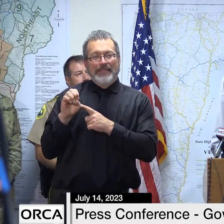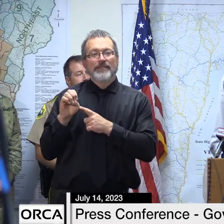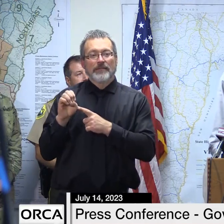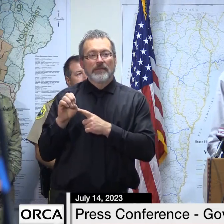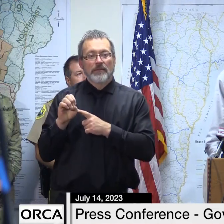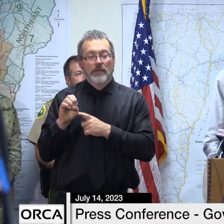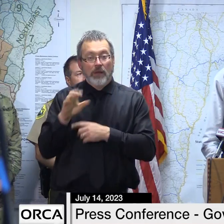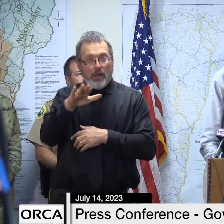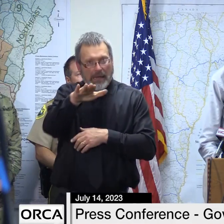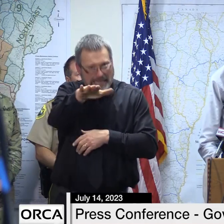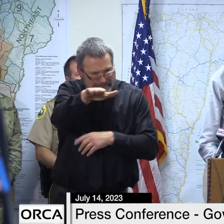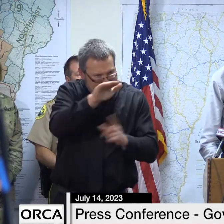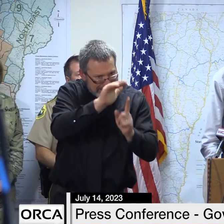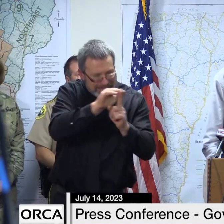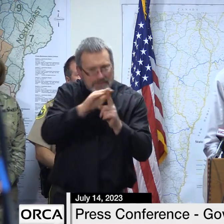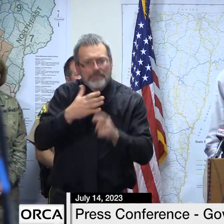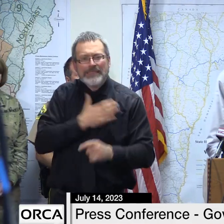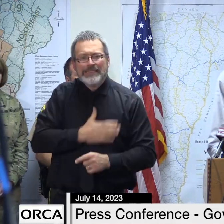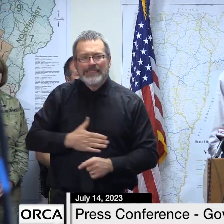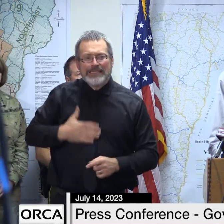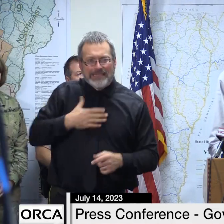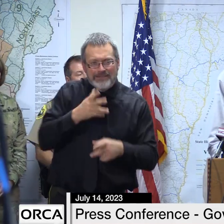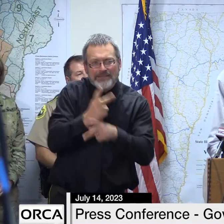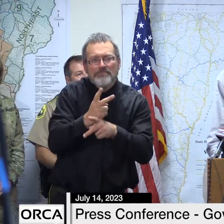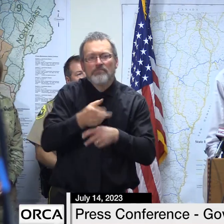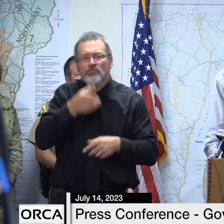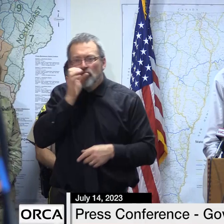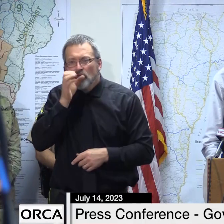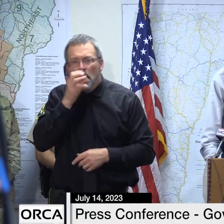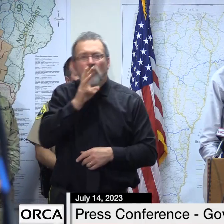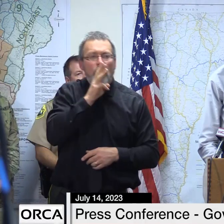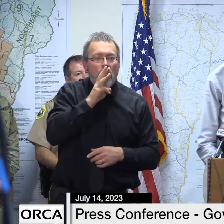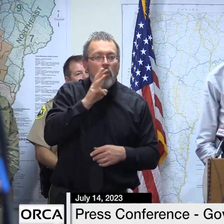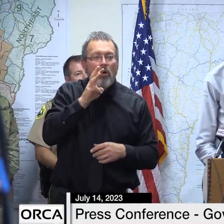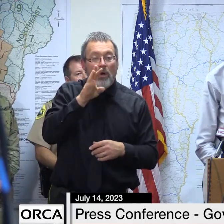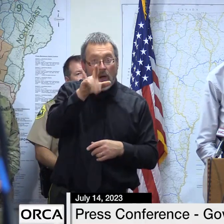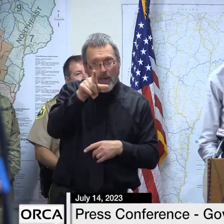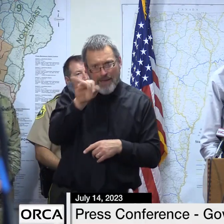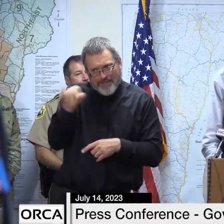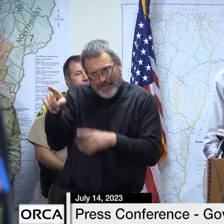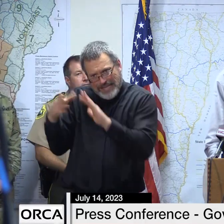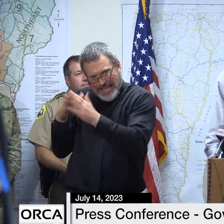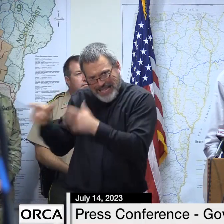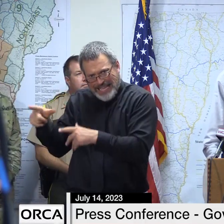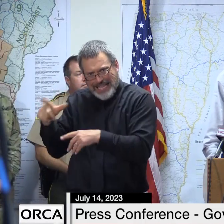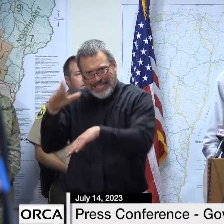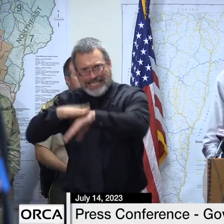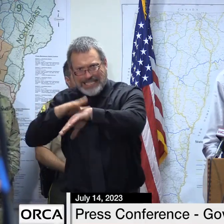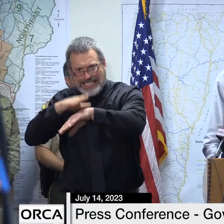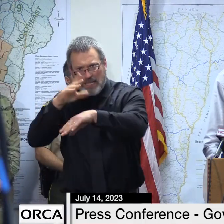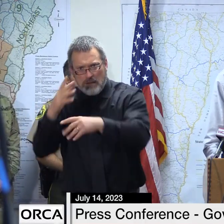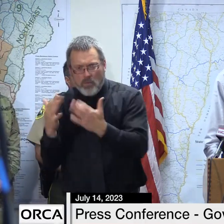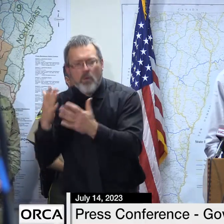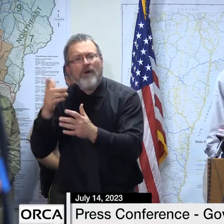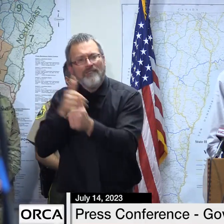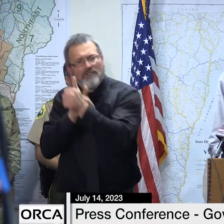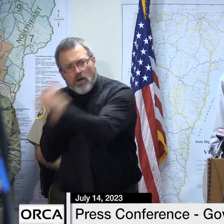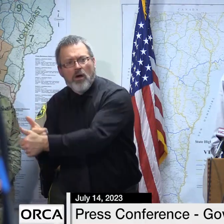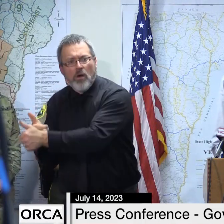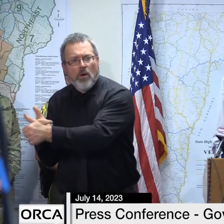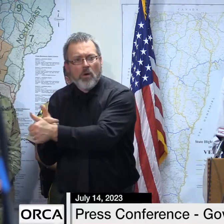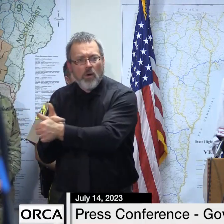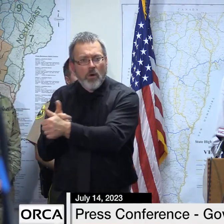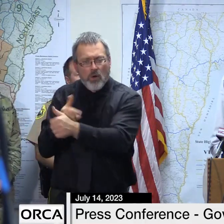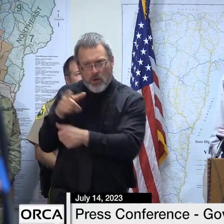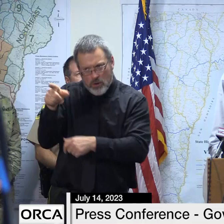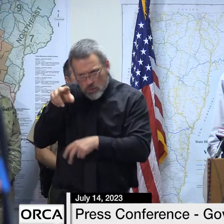If you're on a municipal water system, follow their guidance on boil water or do not drink orders. But if